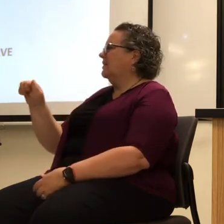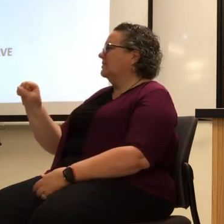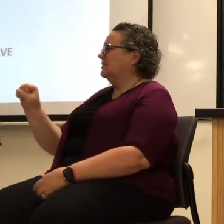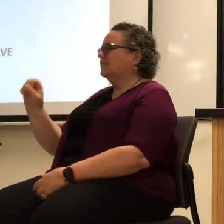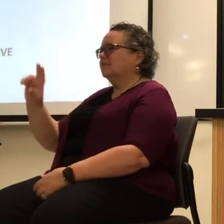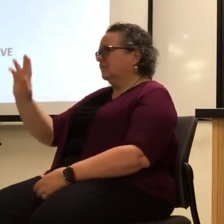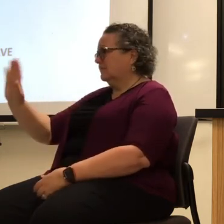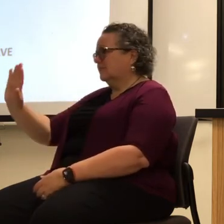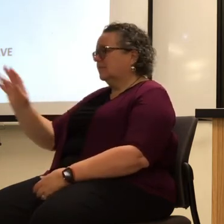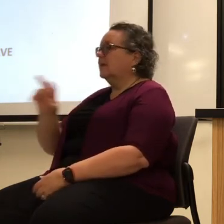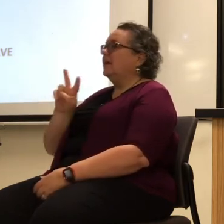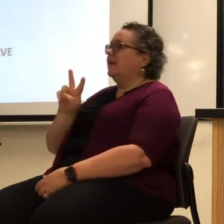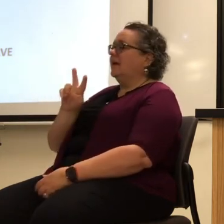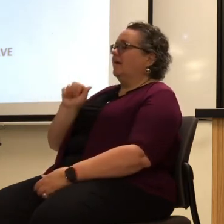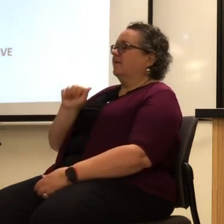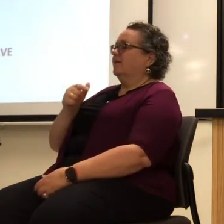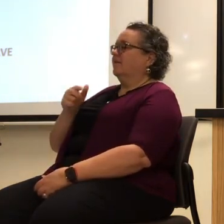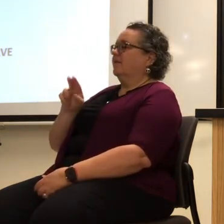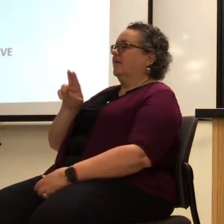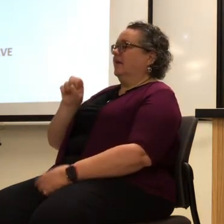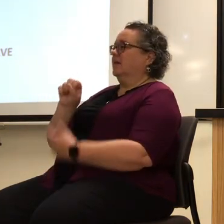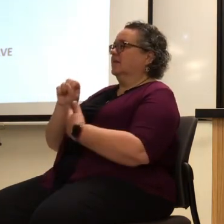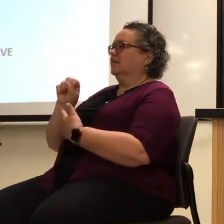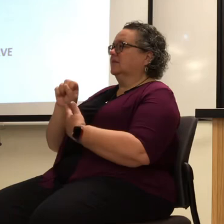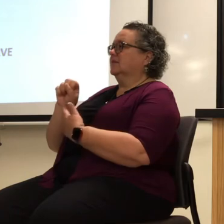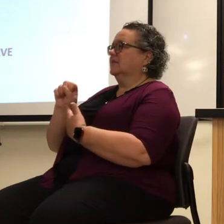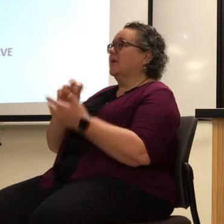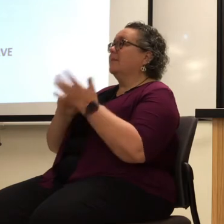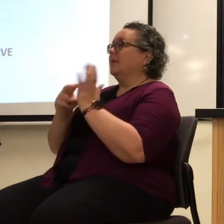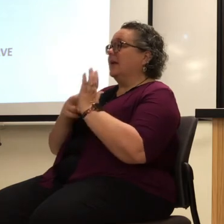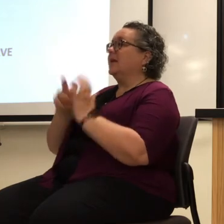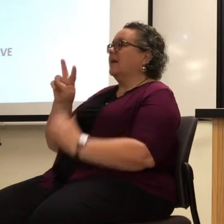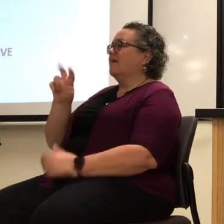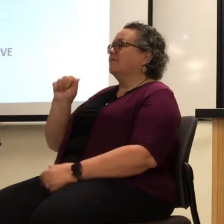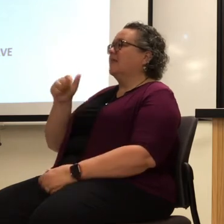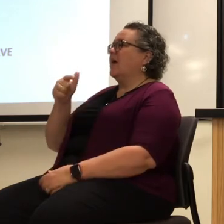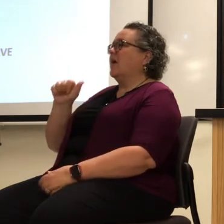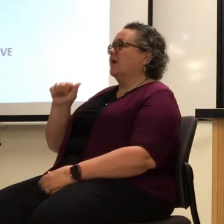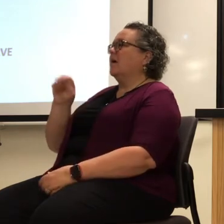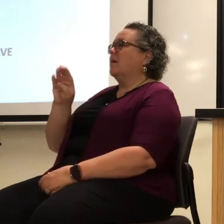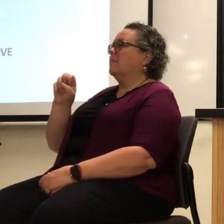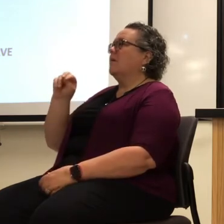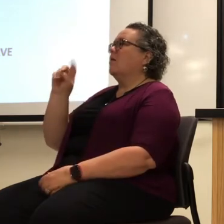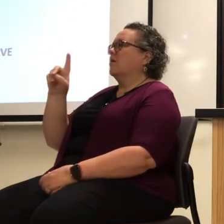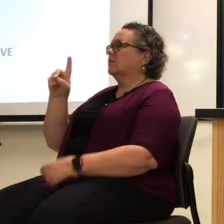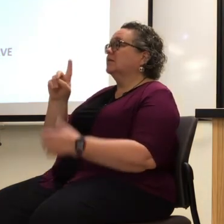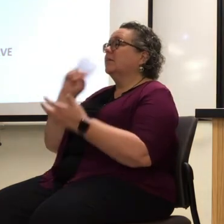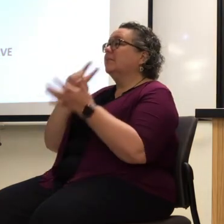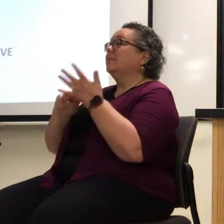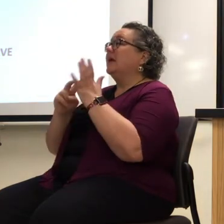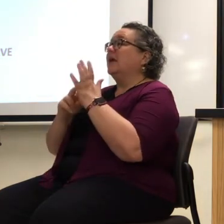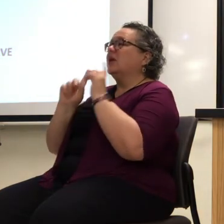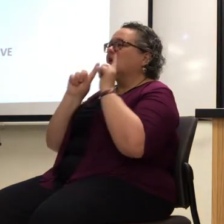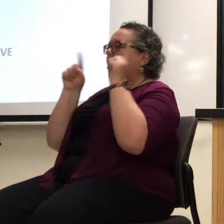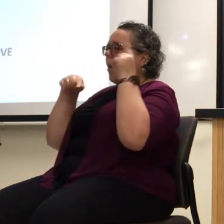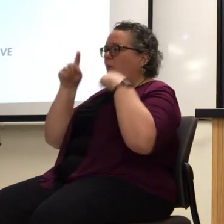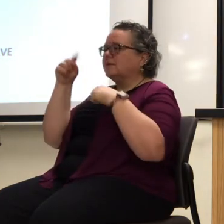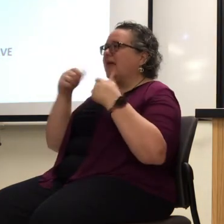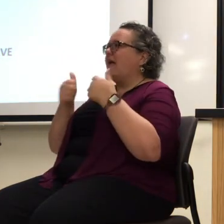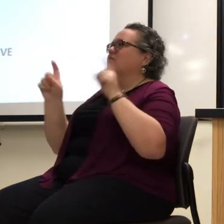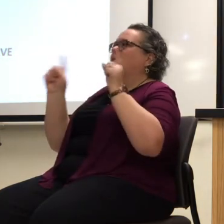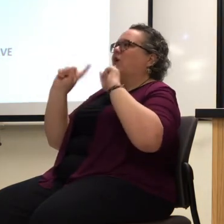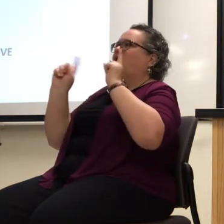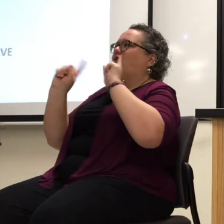is vagabond. Goes everywhere. Okay. That's what how the nerve got its name. So cranial nerve